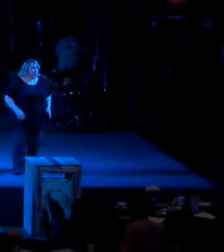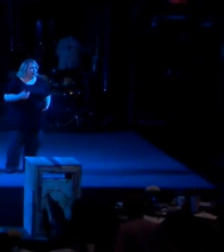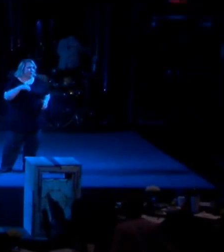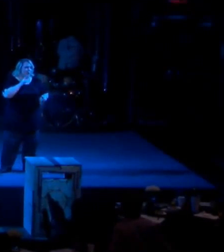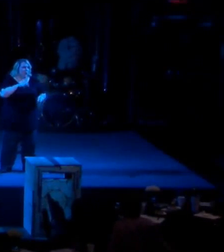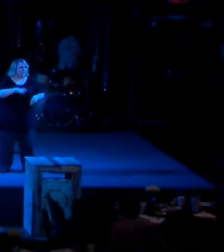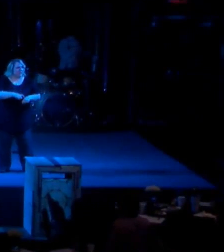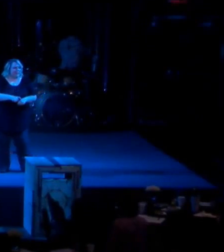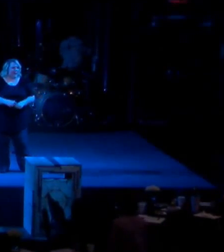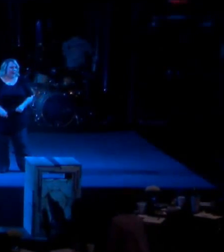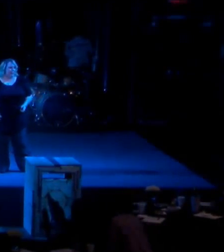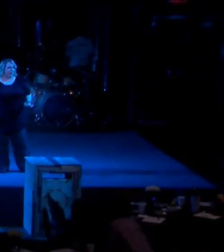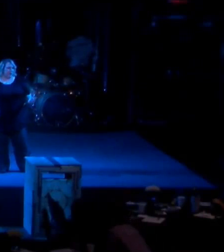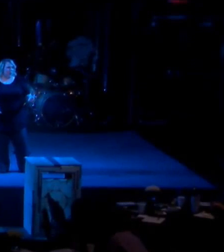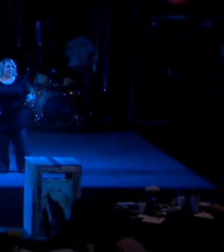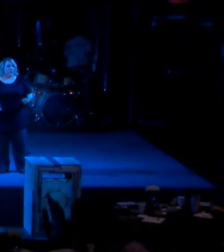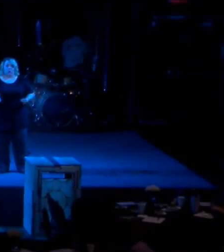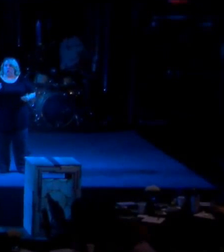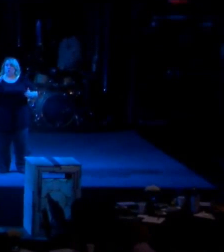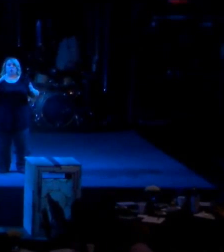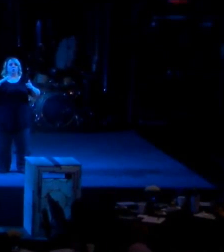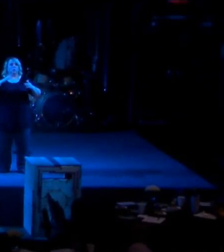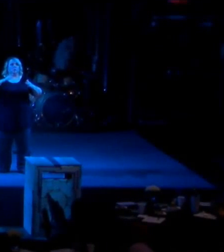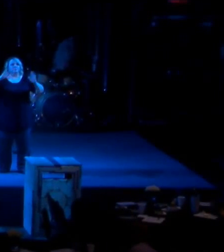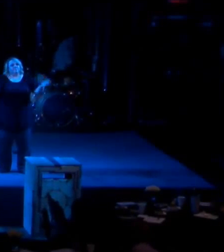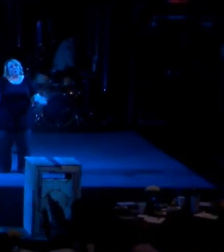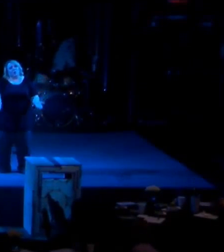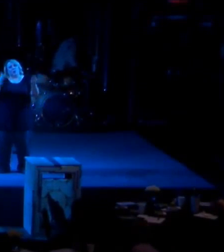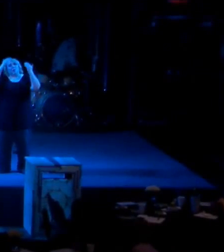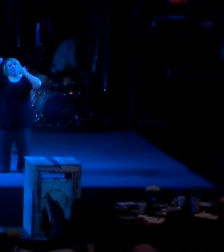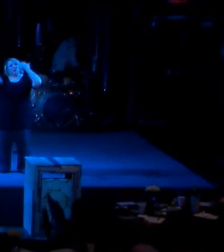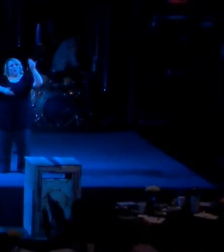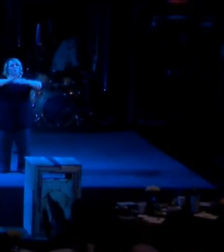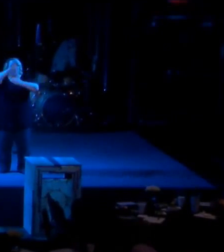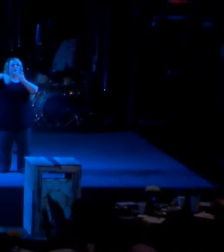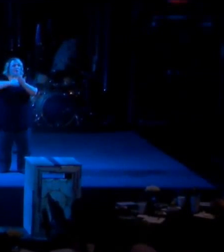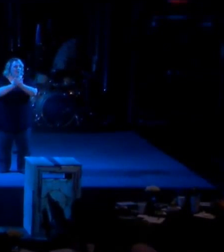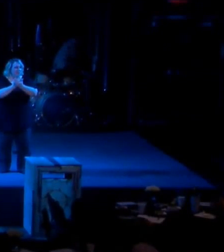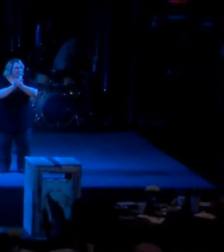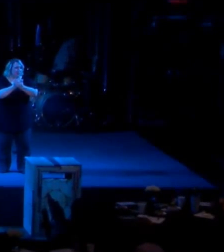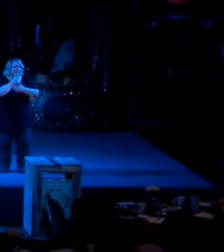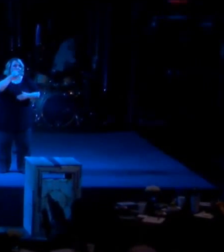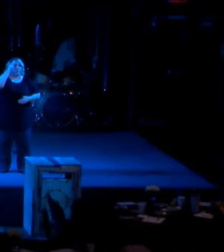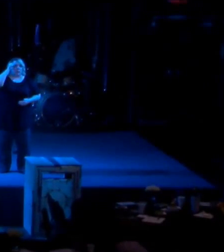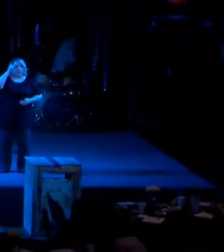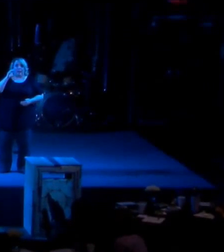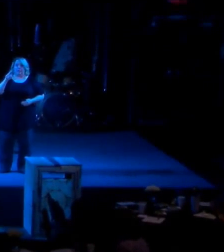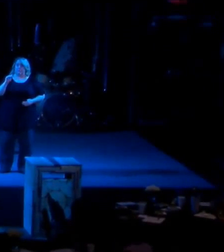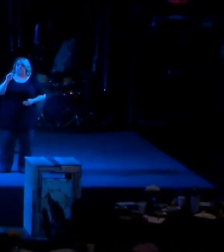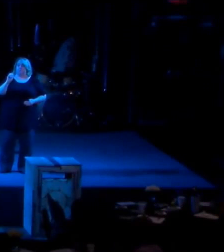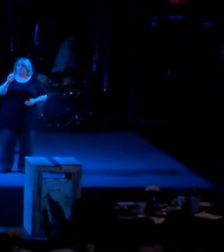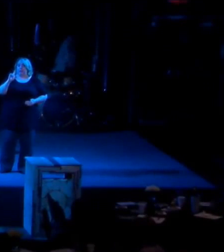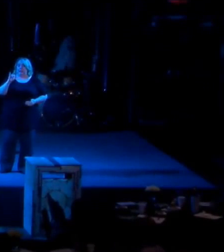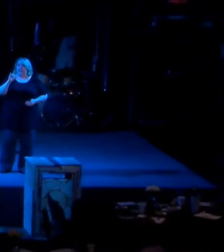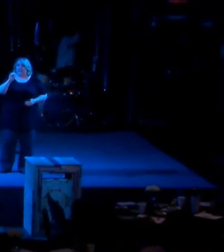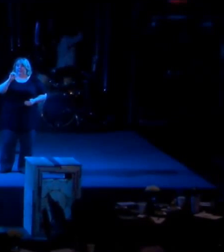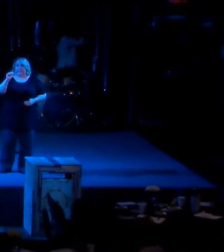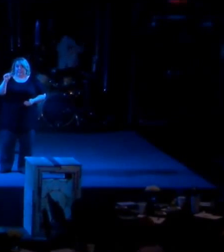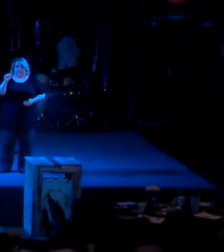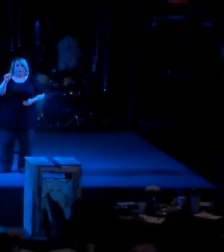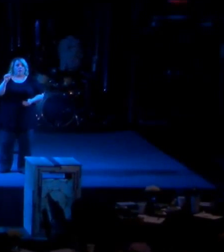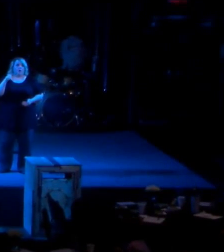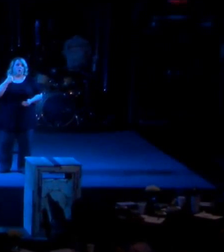Room for all. Room for all. Yesterday, our colleague Melissa, she